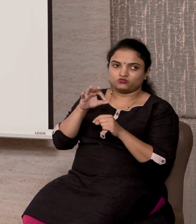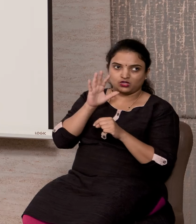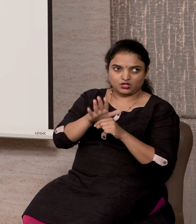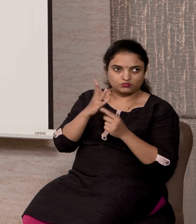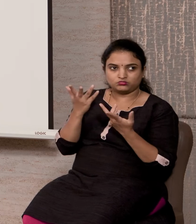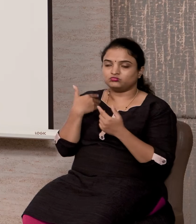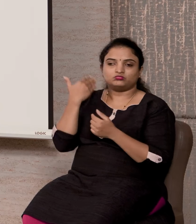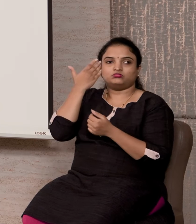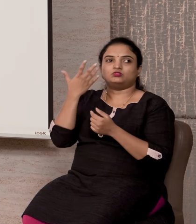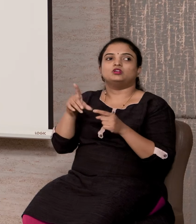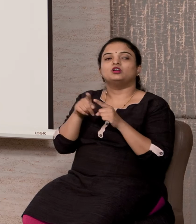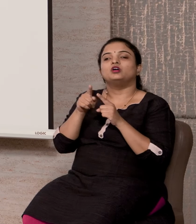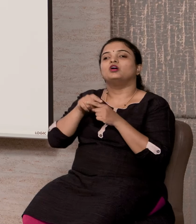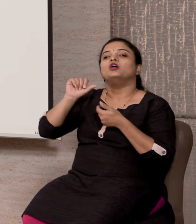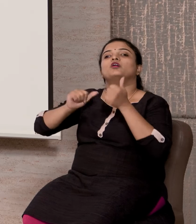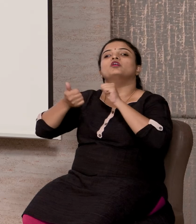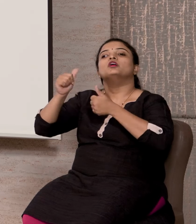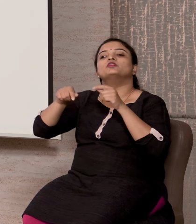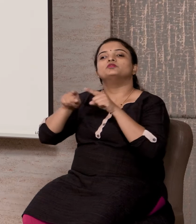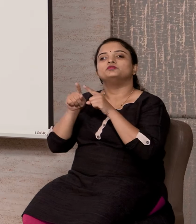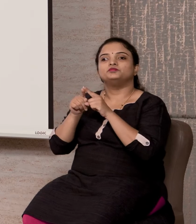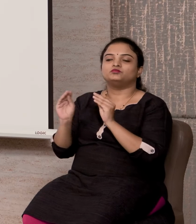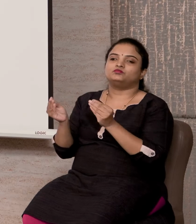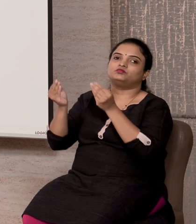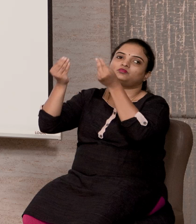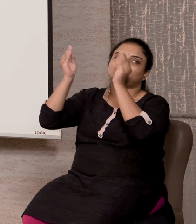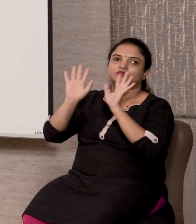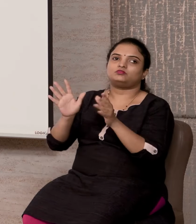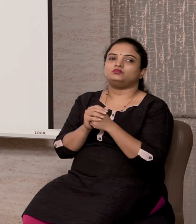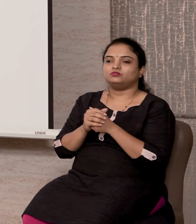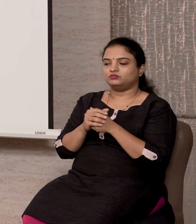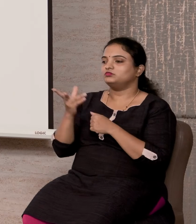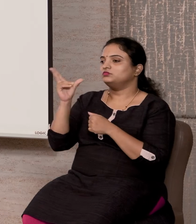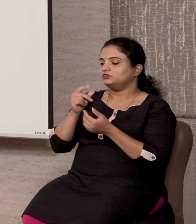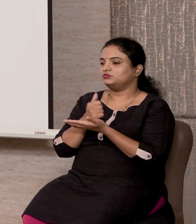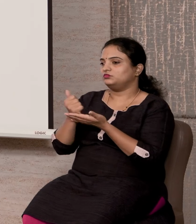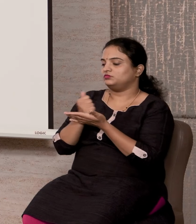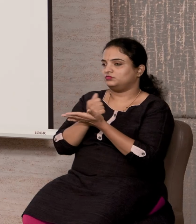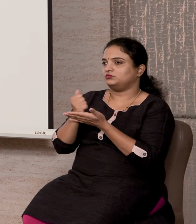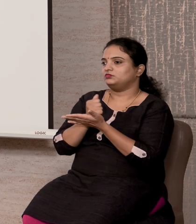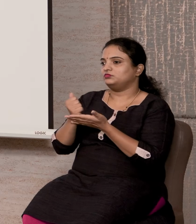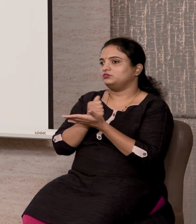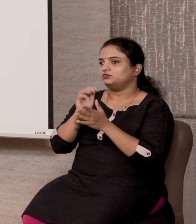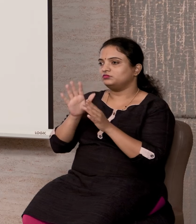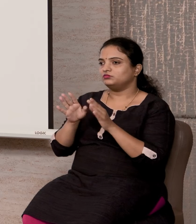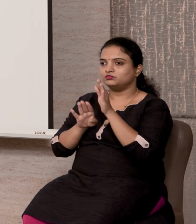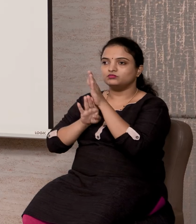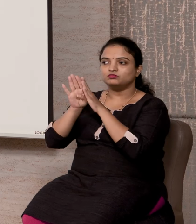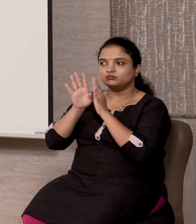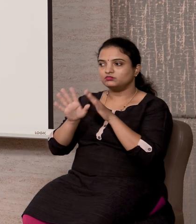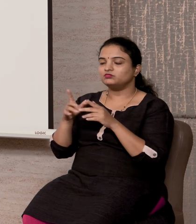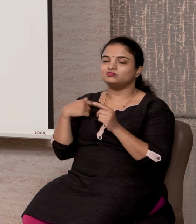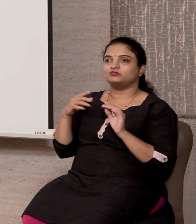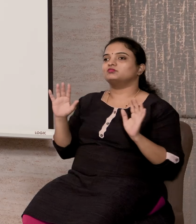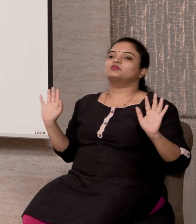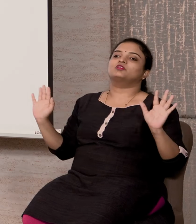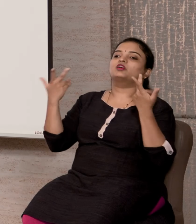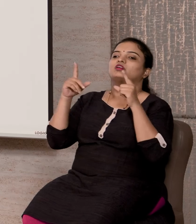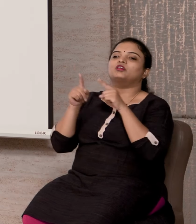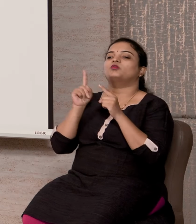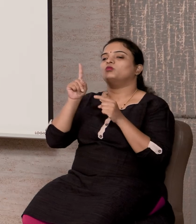And based on these feedbacks, we again improvise the game itself and again put it into practice and so on, and across demographics, right? We cannot just do it in